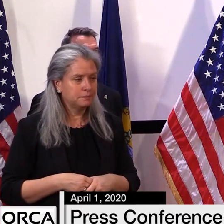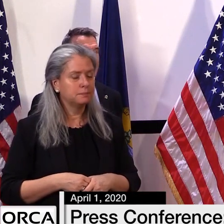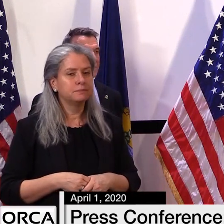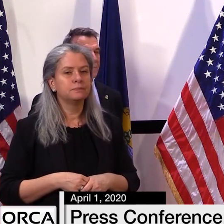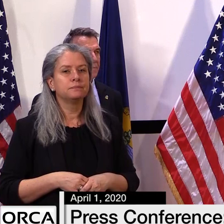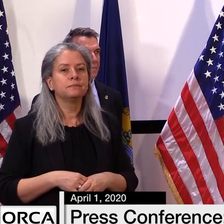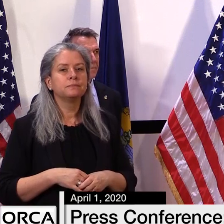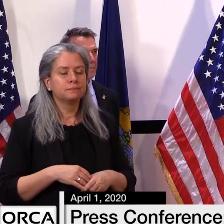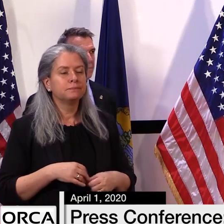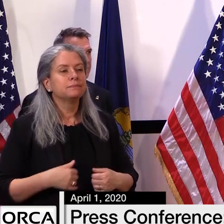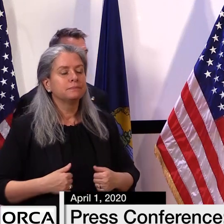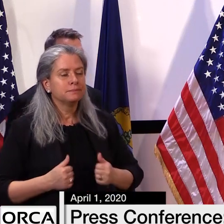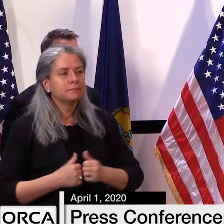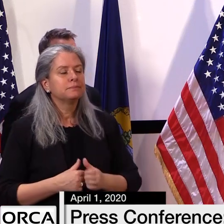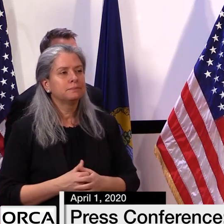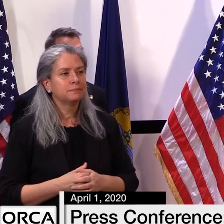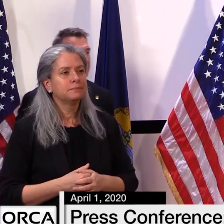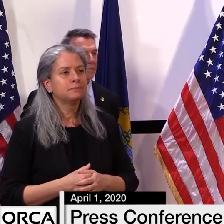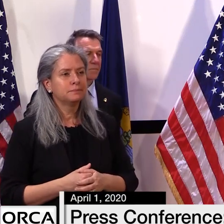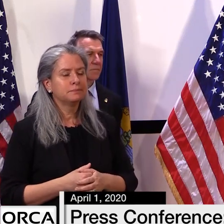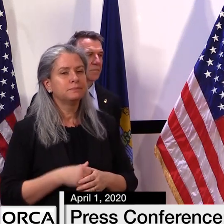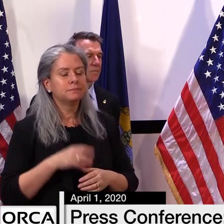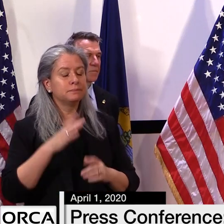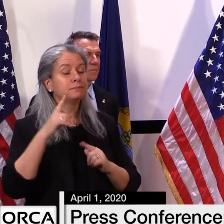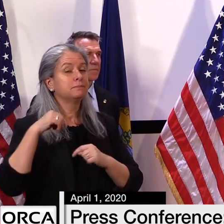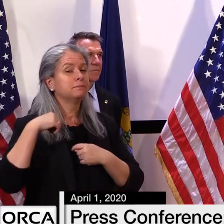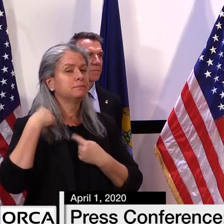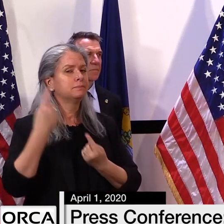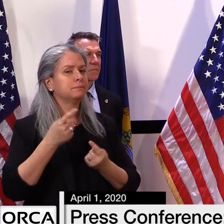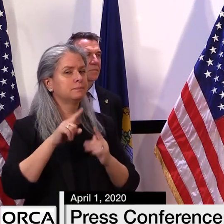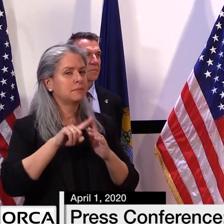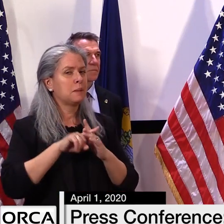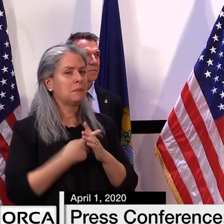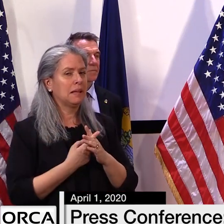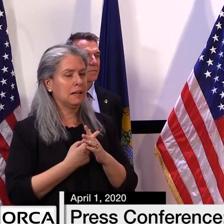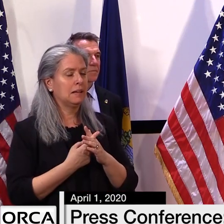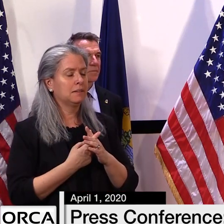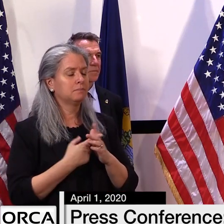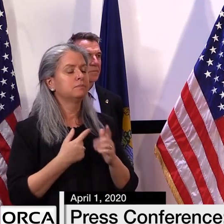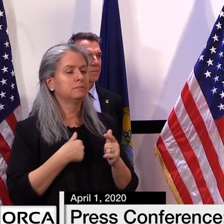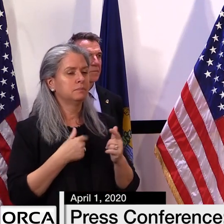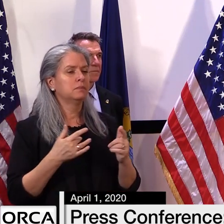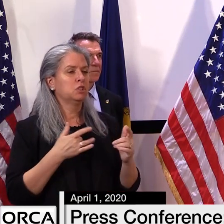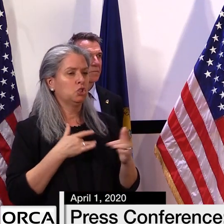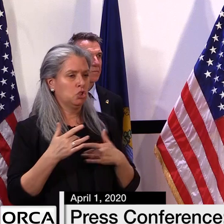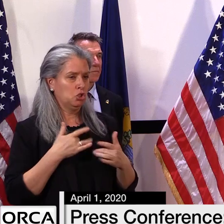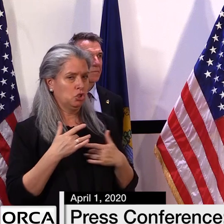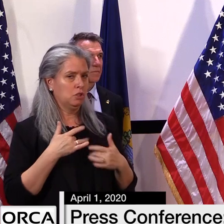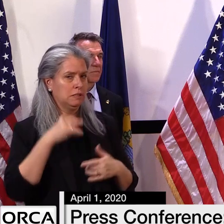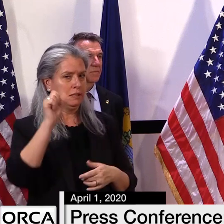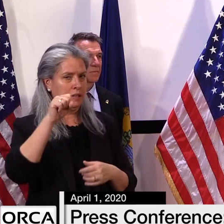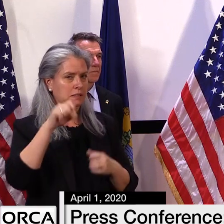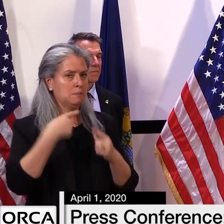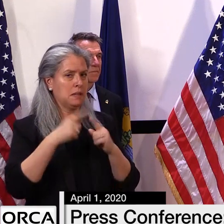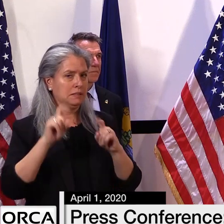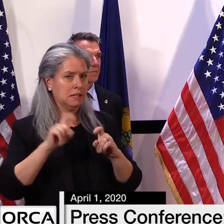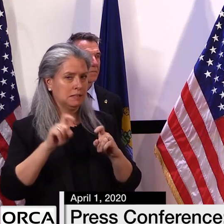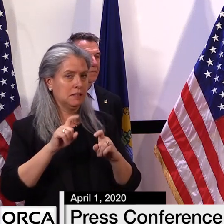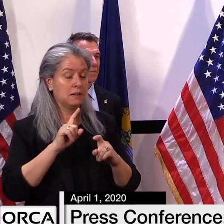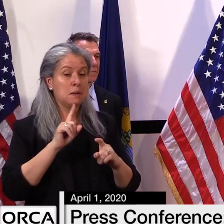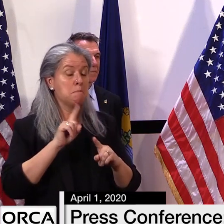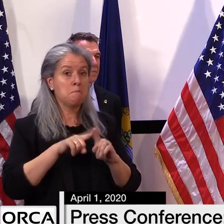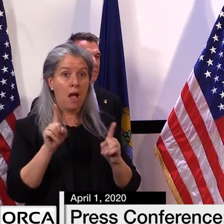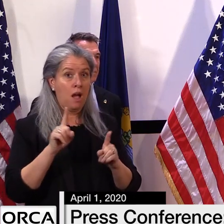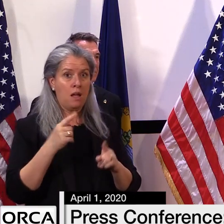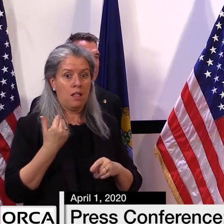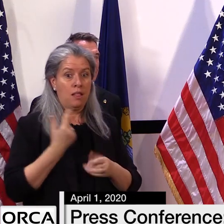So something I've been concerned about ever since this began, but until later last week, and that's why we were